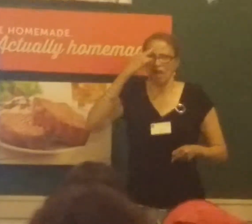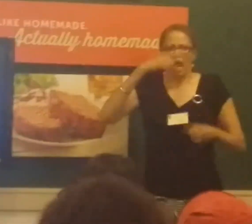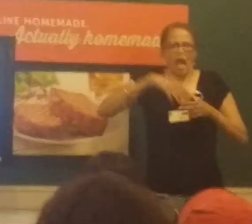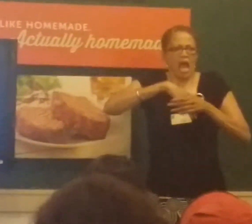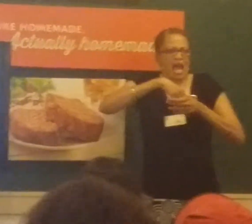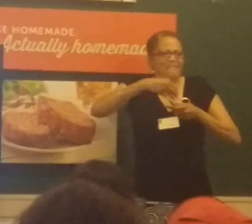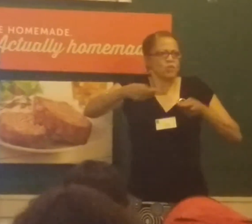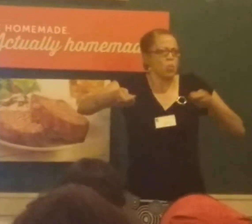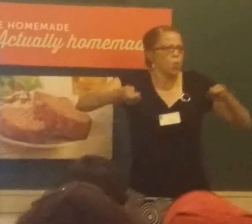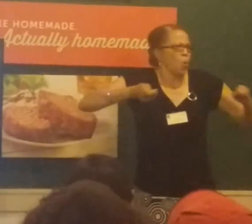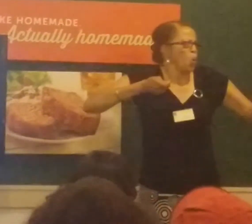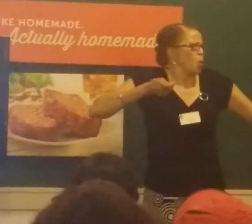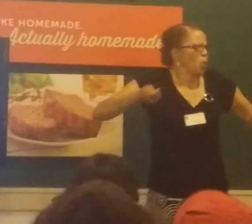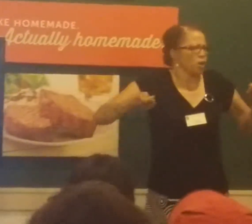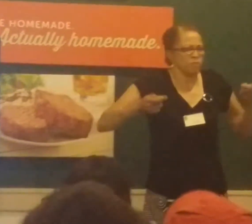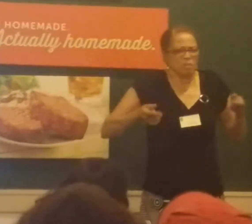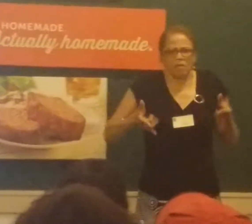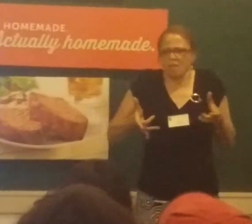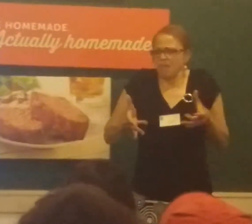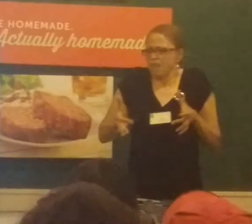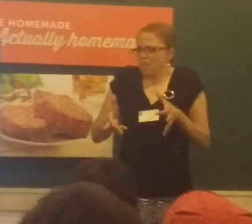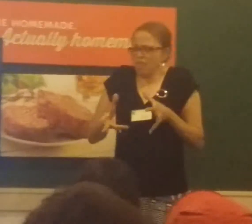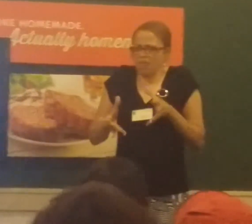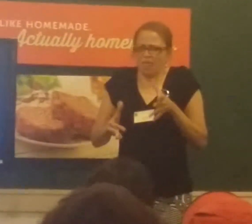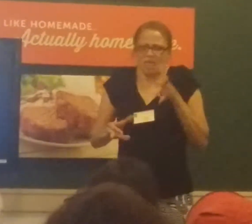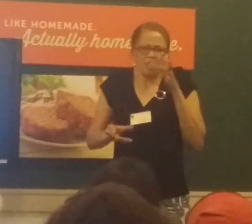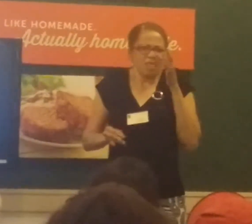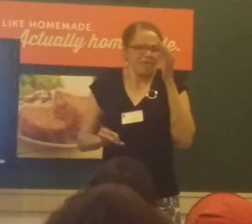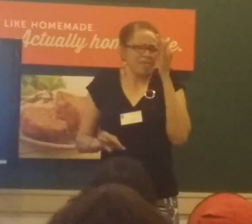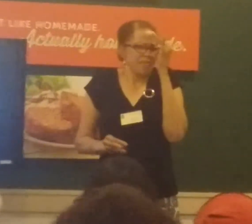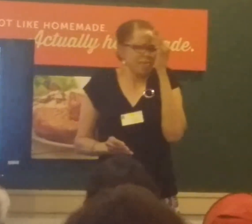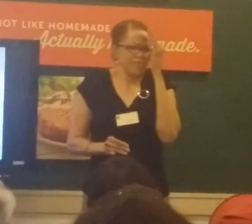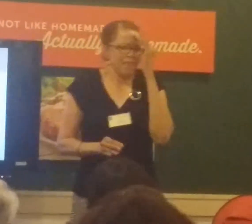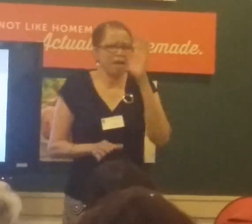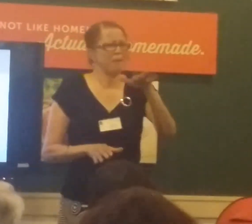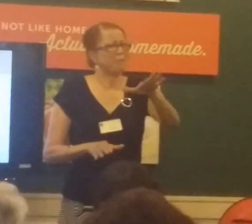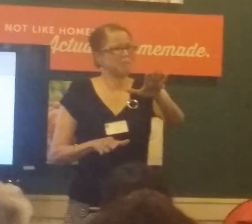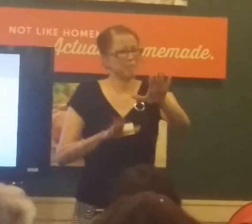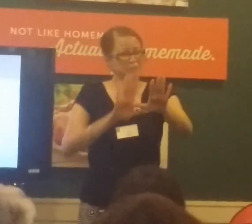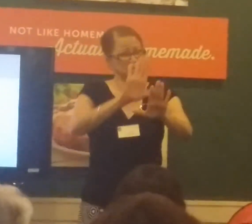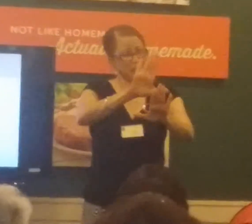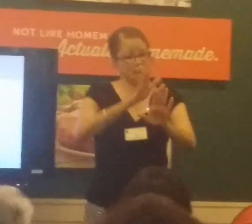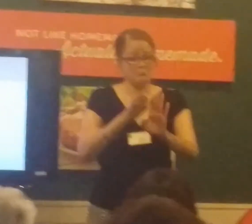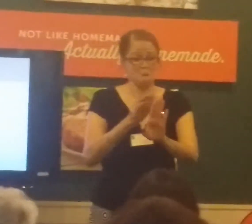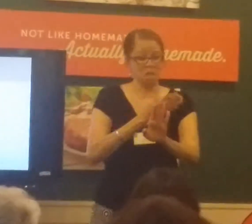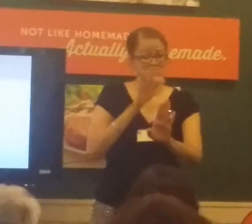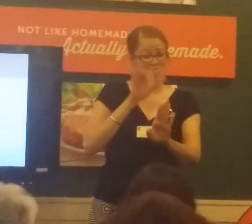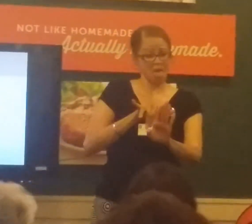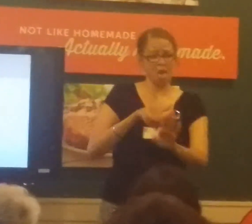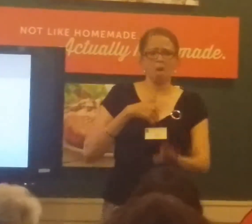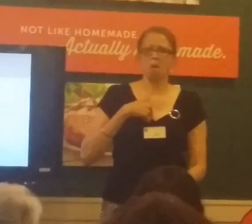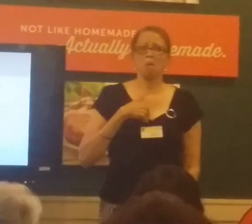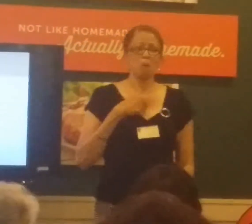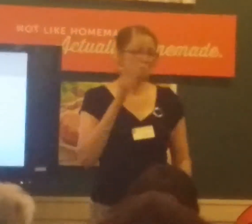serious. And it was out of control. I was out of control. I was paranoid. My thoughts were going. But before